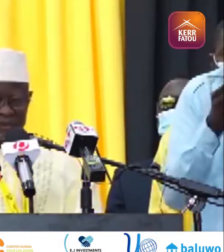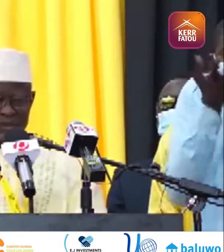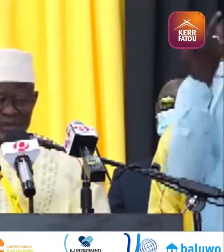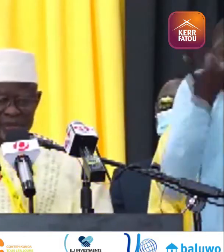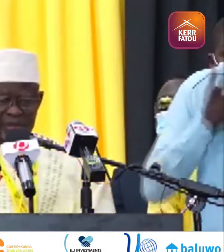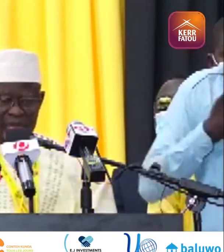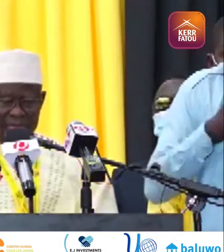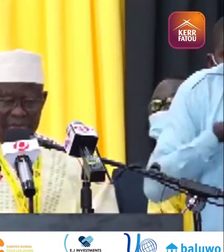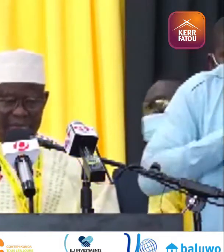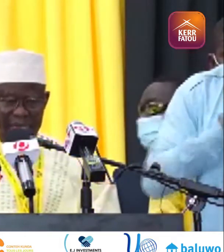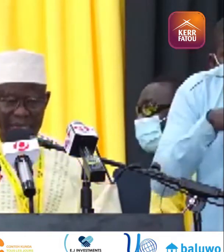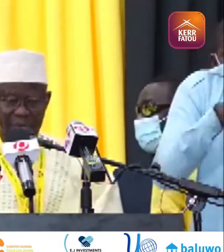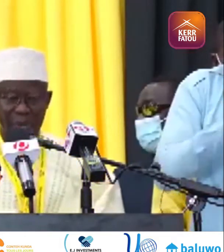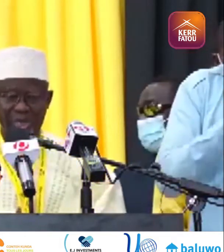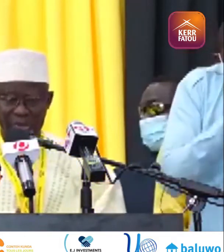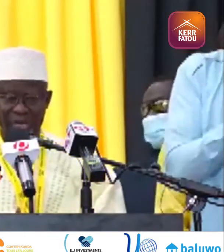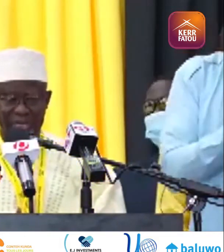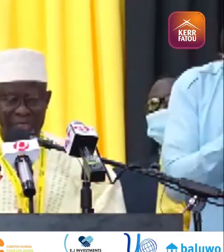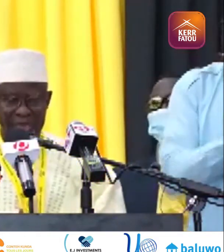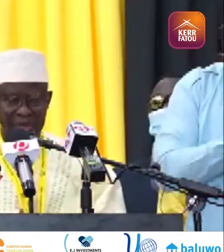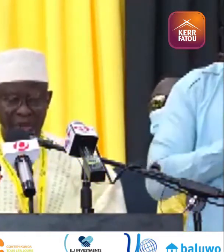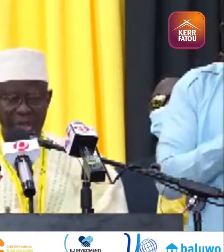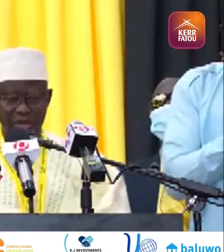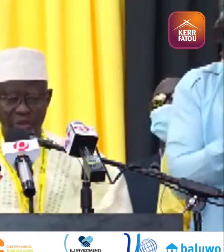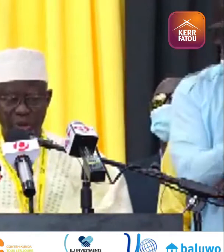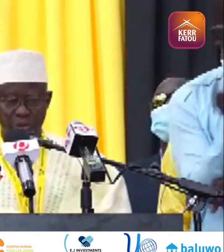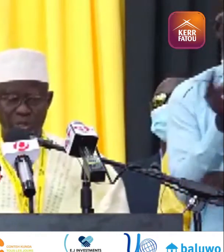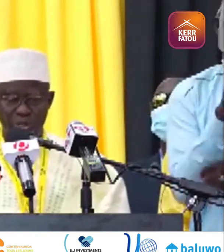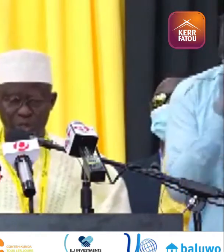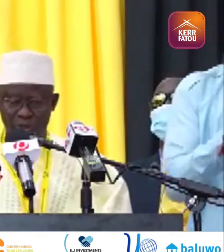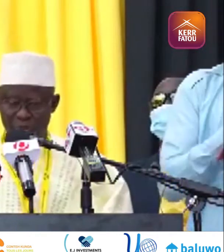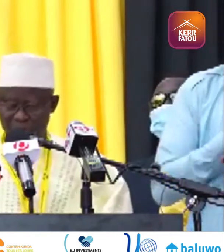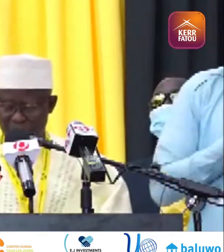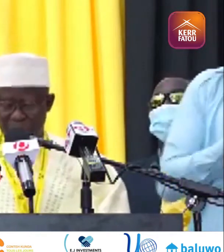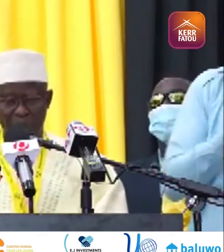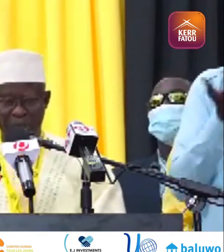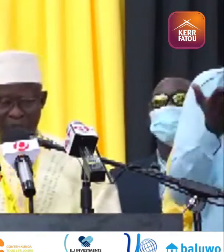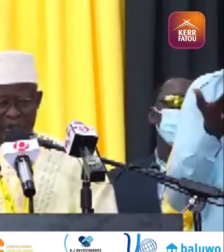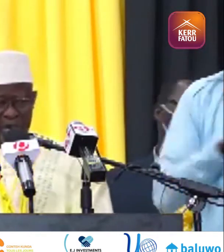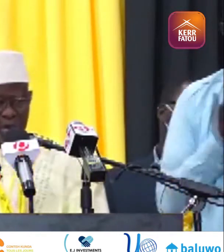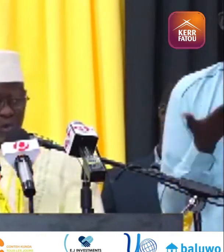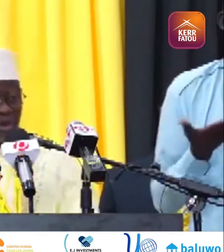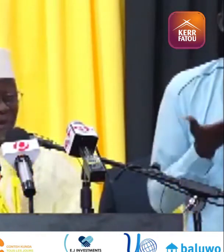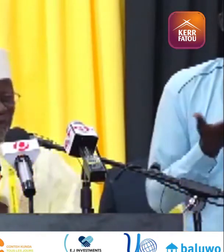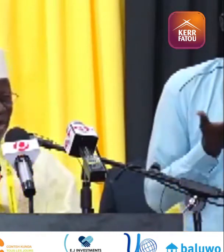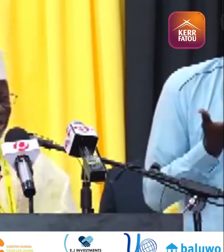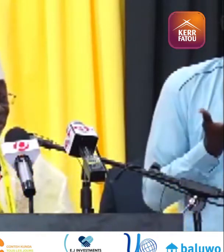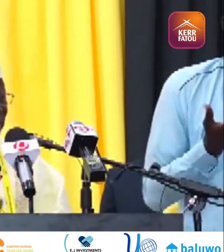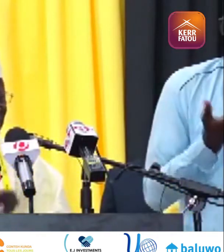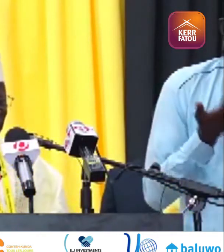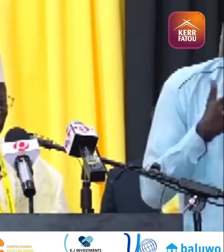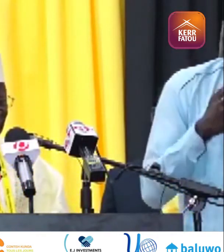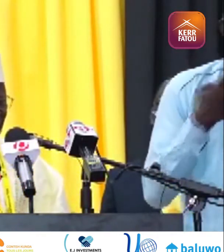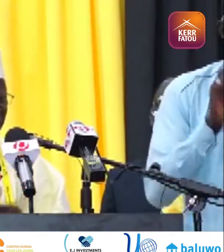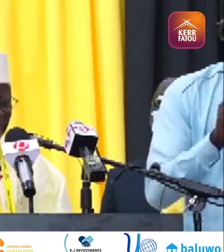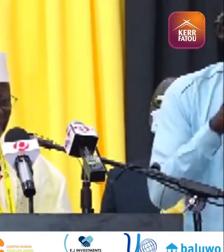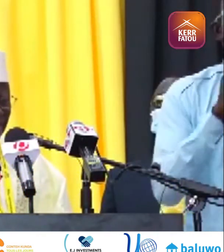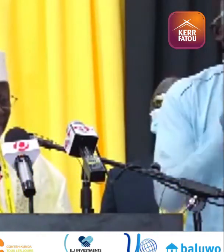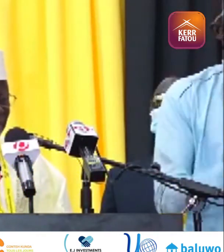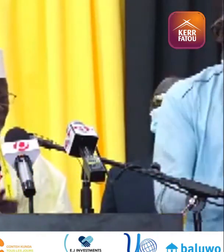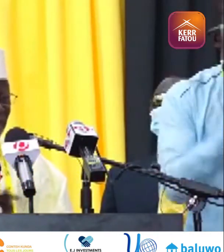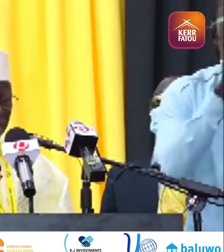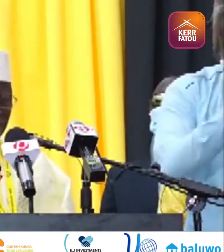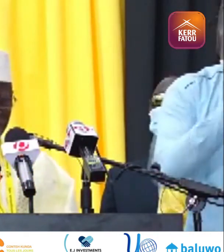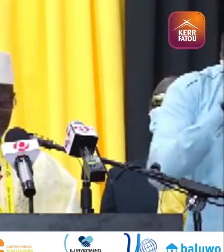it. And we did it whilst we had opposition. Probably we would have done it much earlier and